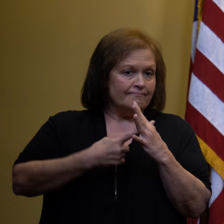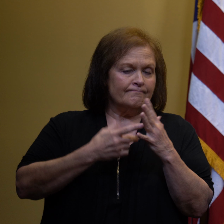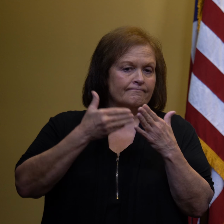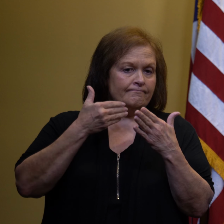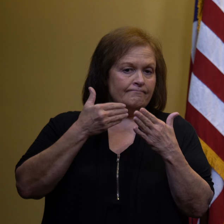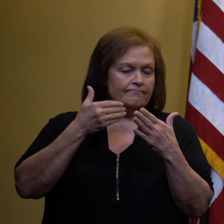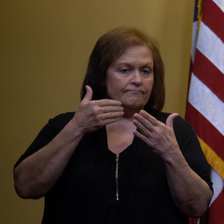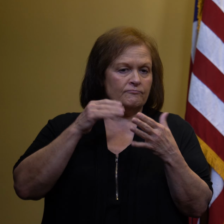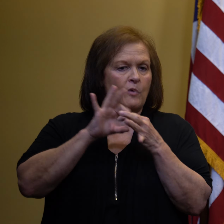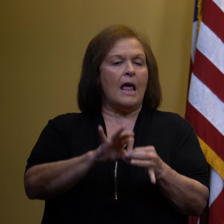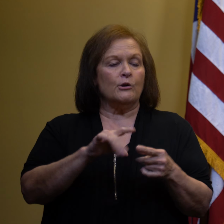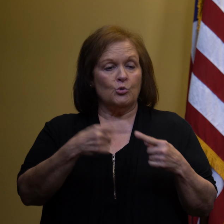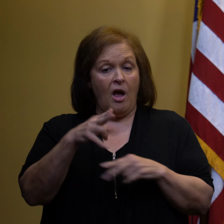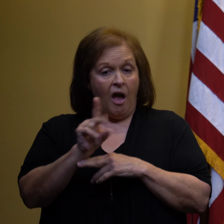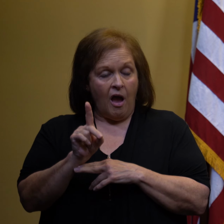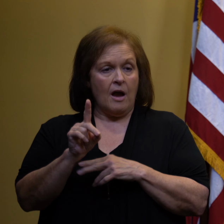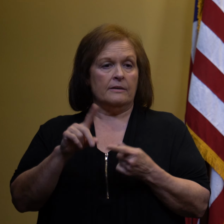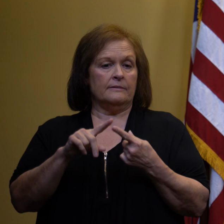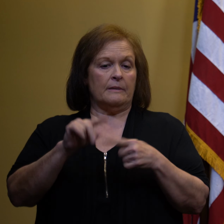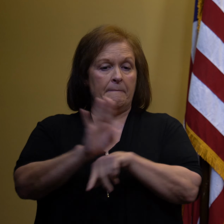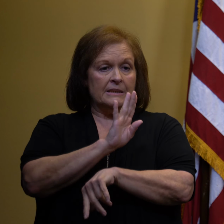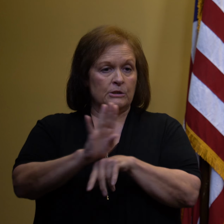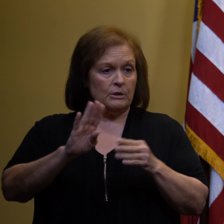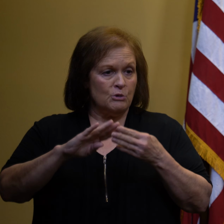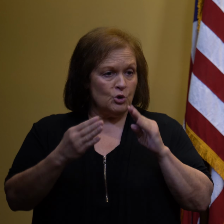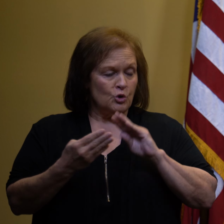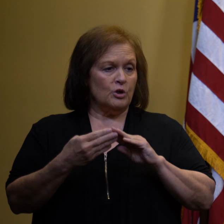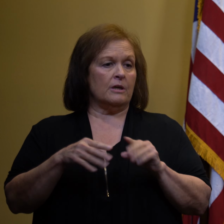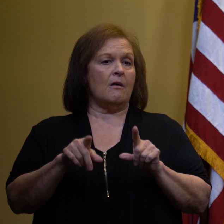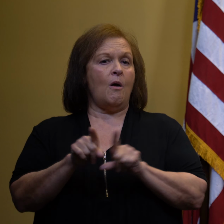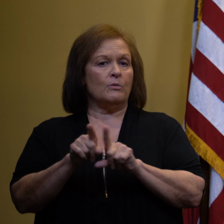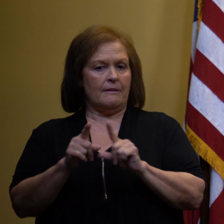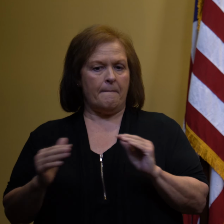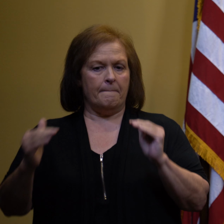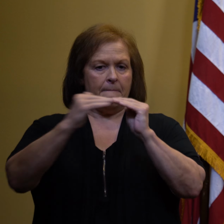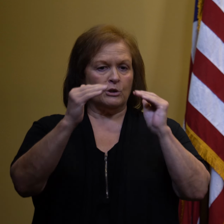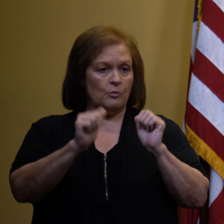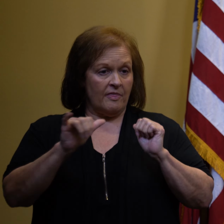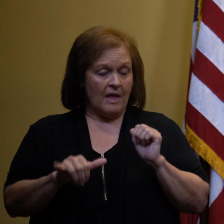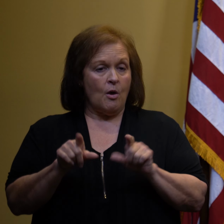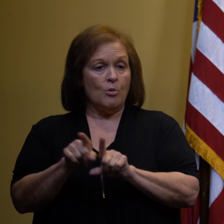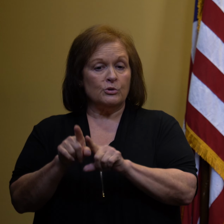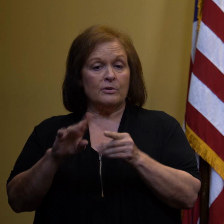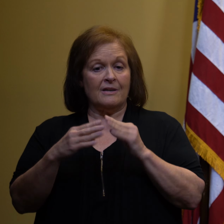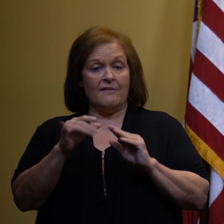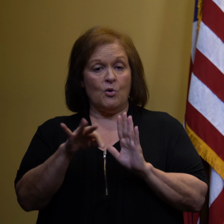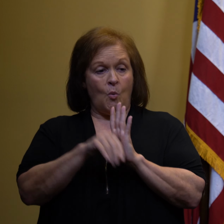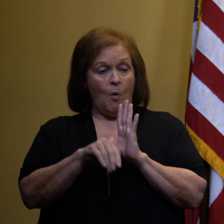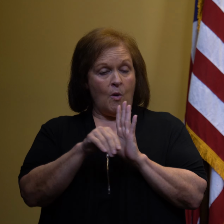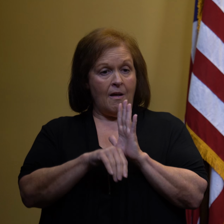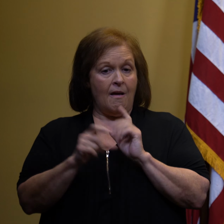HUD, relative to the business community, providing even a match to that, as well as the City of New